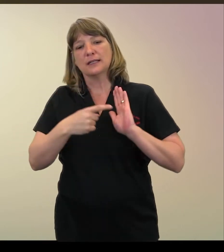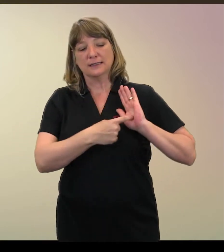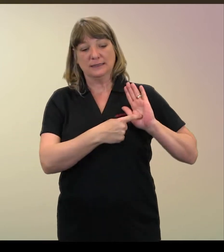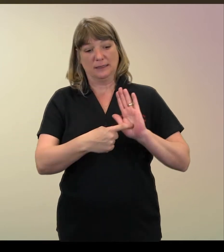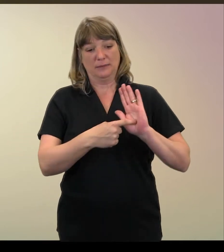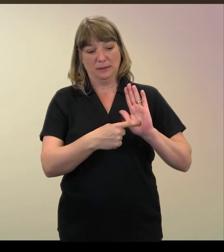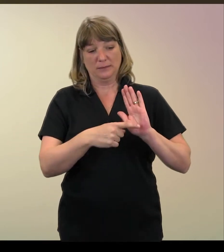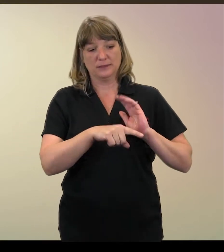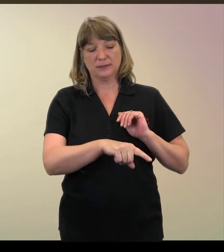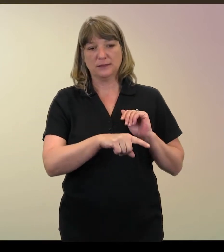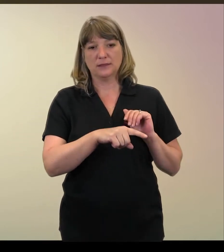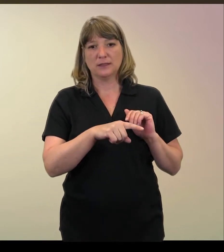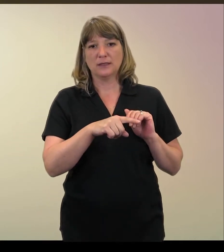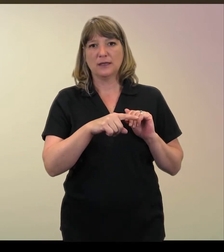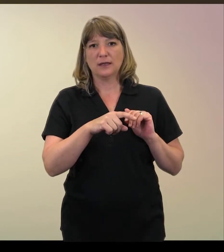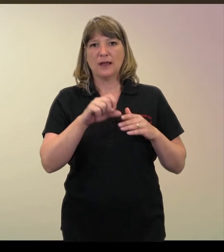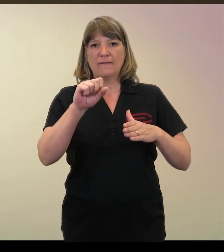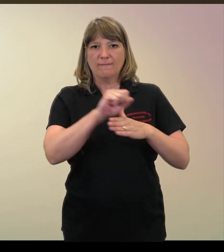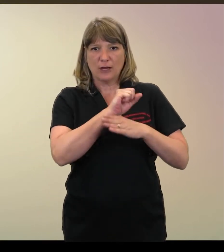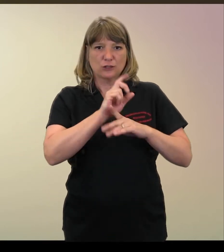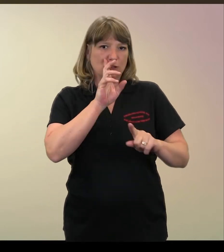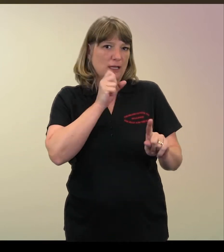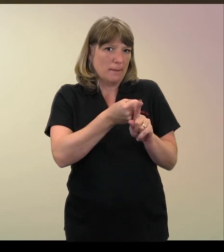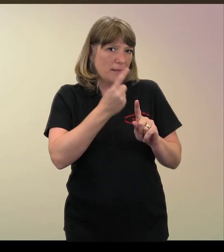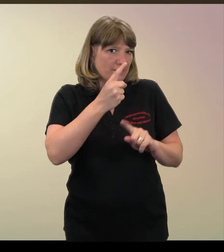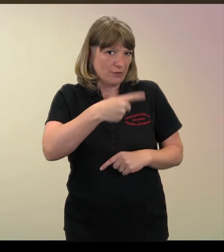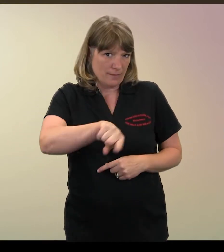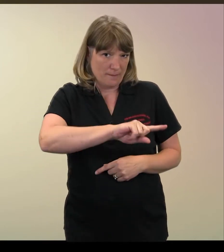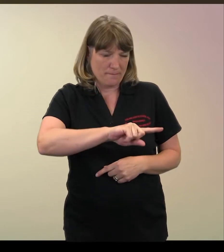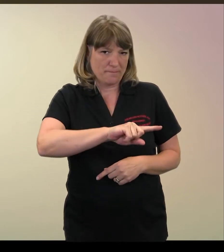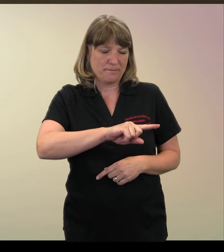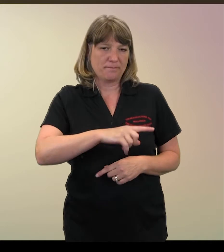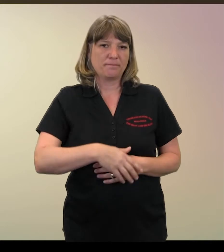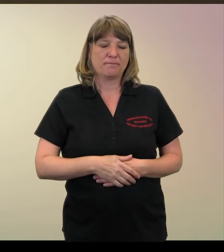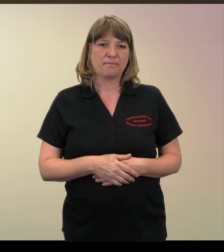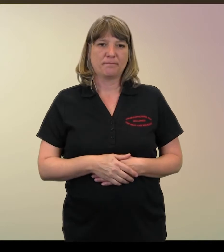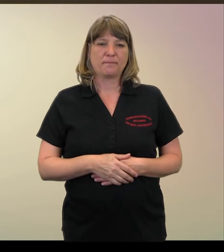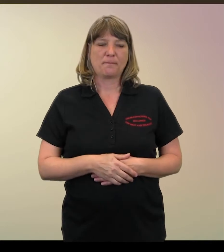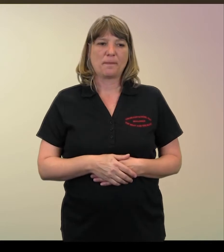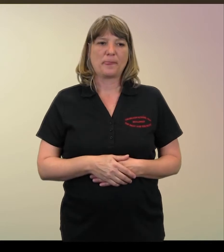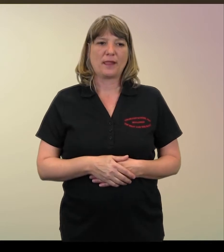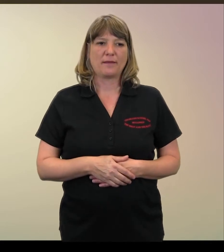the symptoms have to have a functional impact for the child.